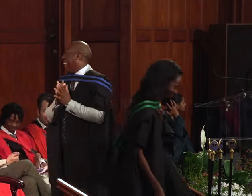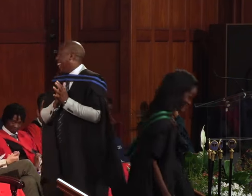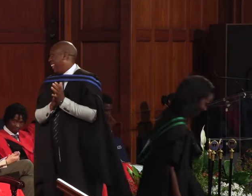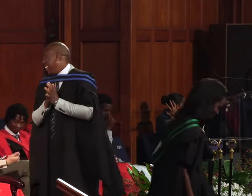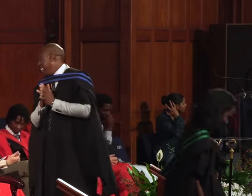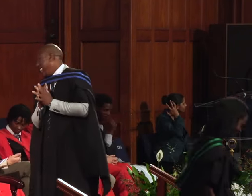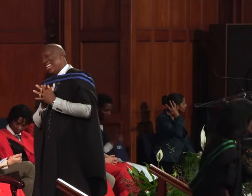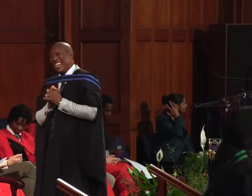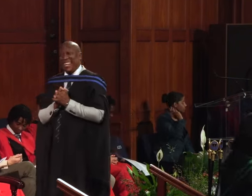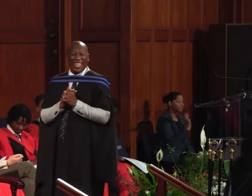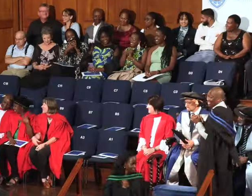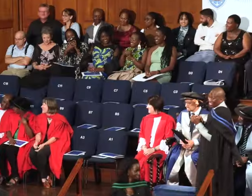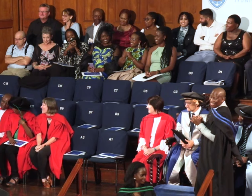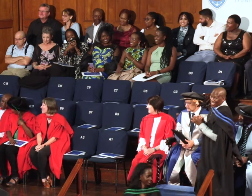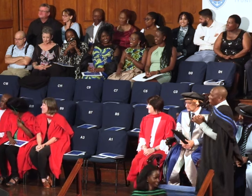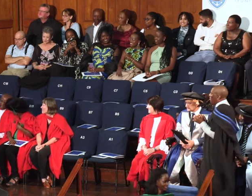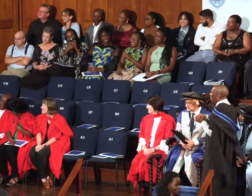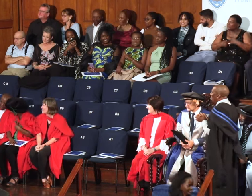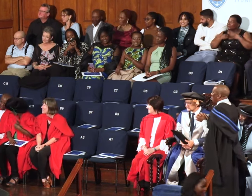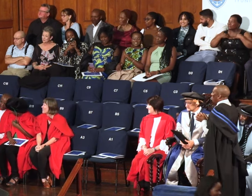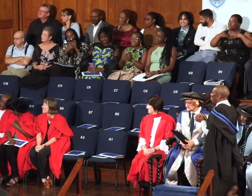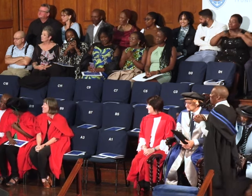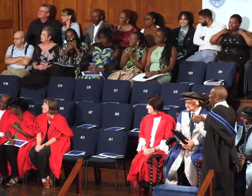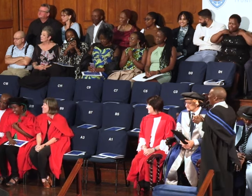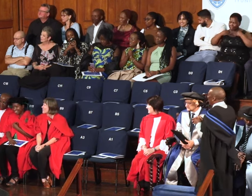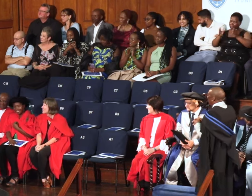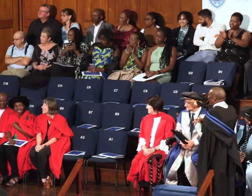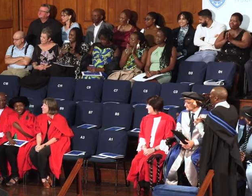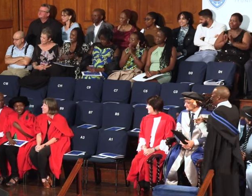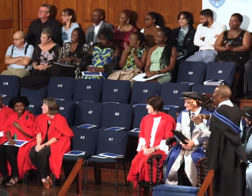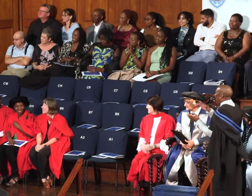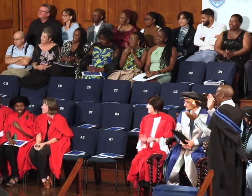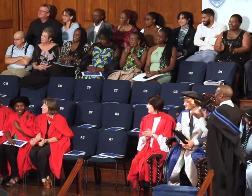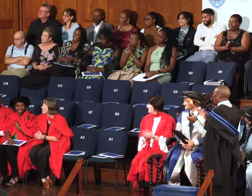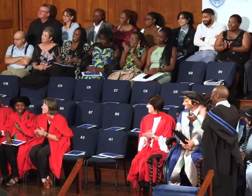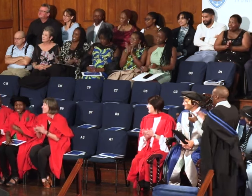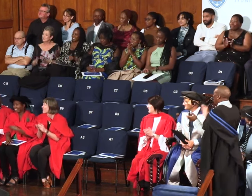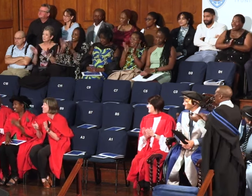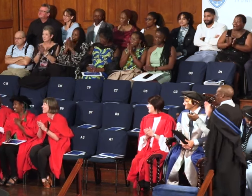For Bachelor of Architectural Studies, Honors, Lauren Isolde Klingenberg.